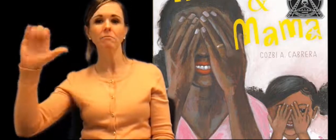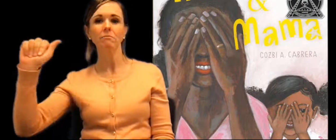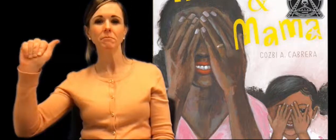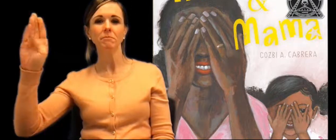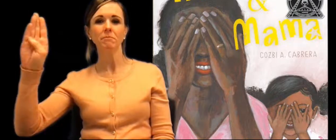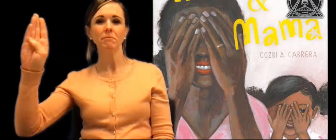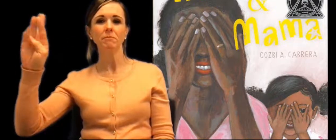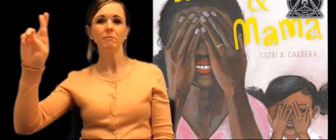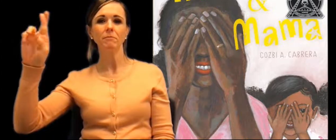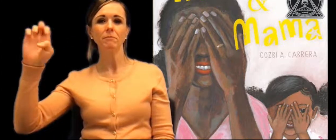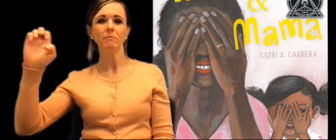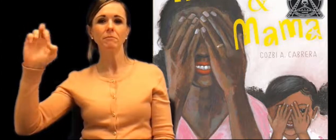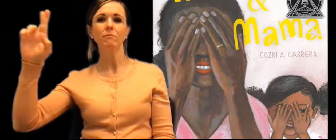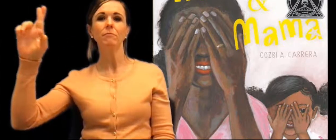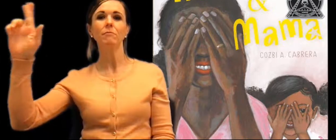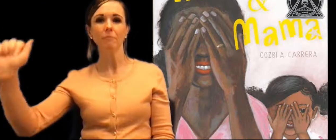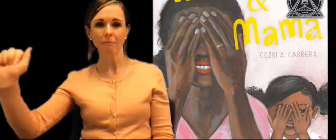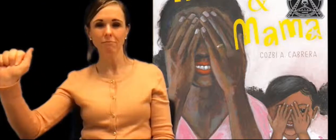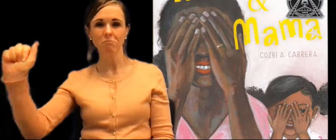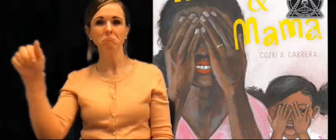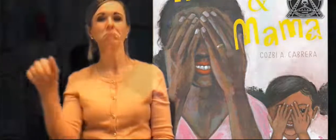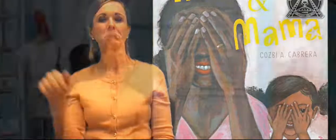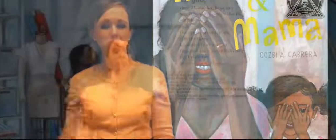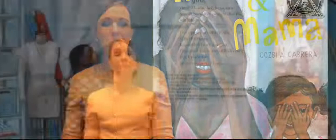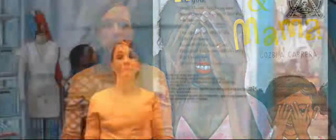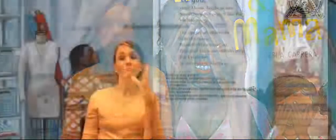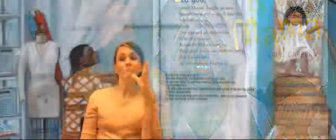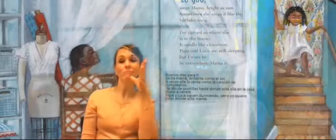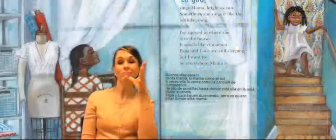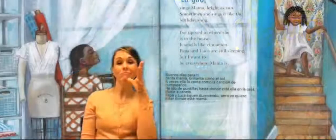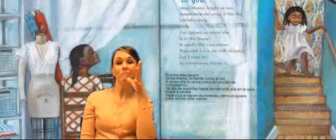Cosby A. Cabrera.